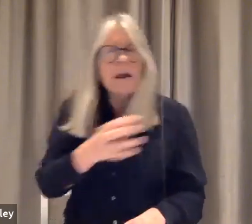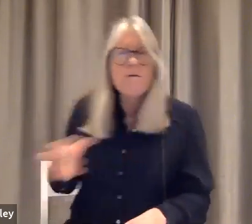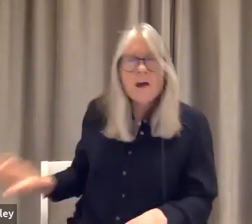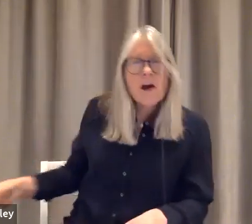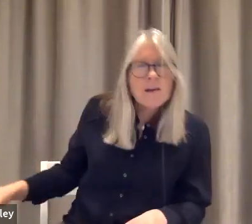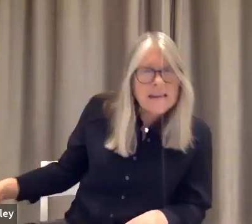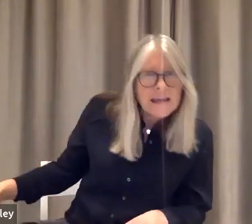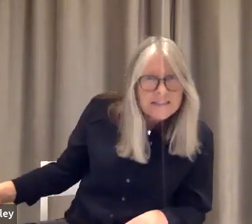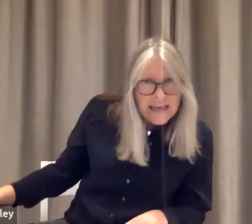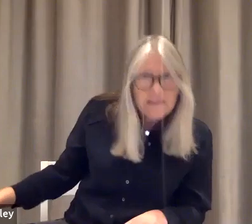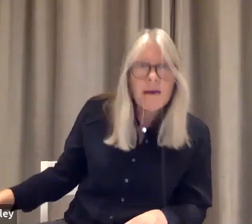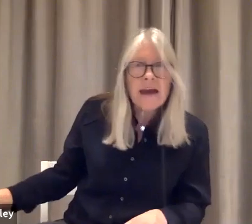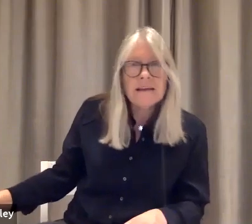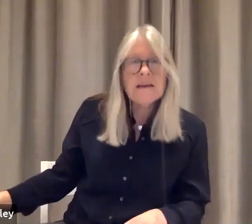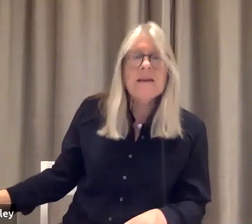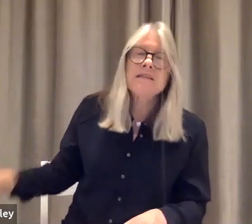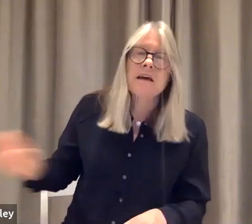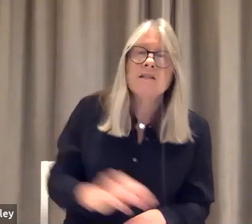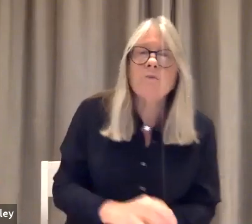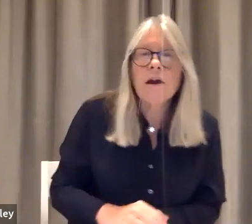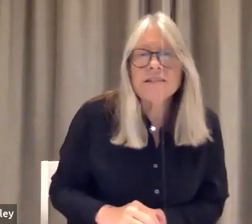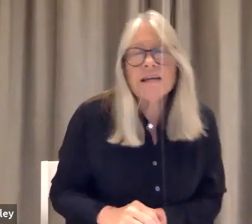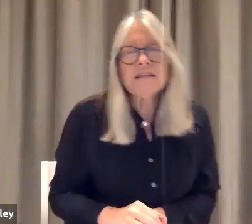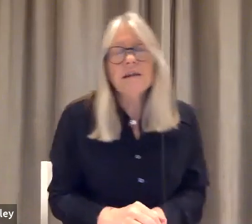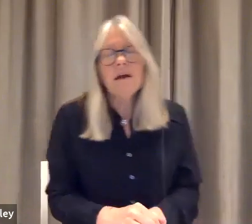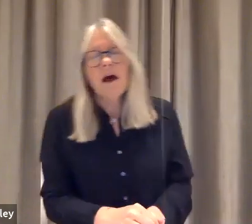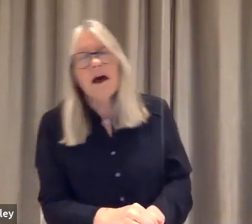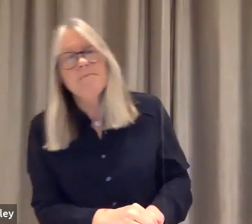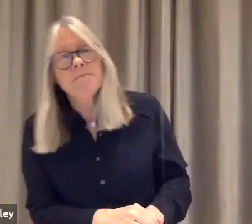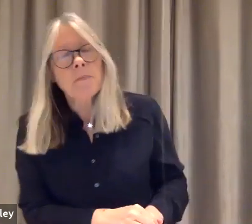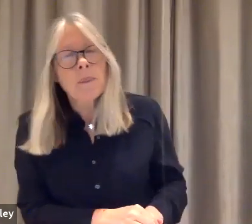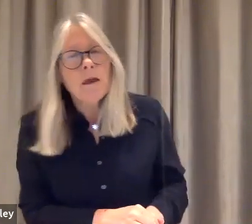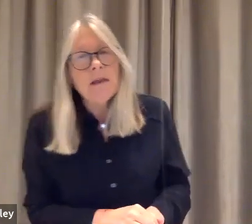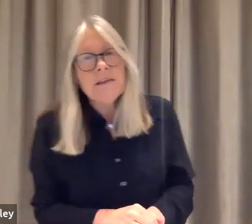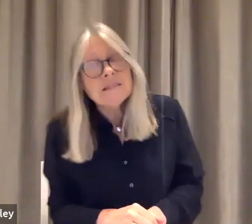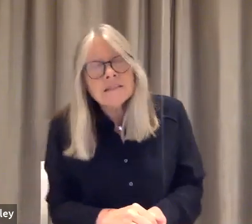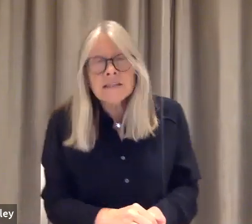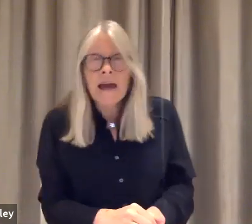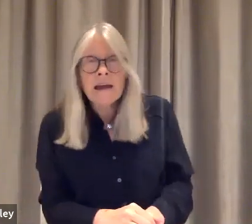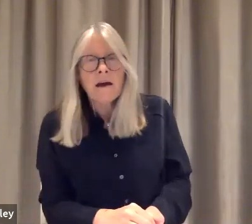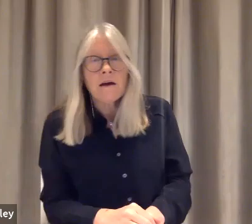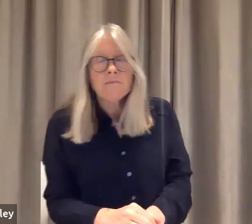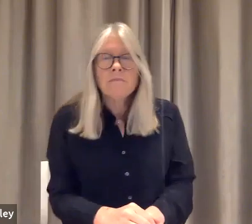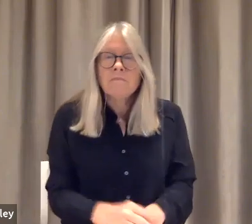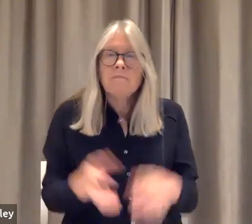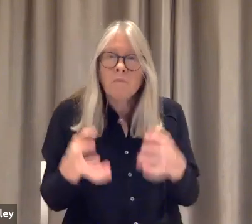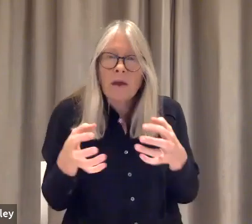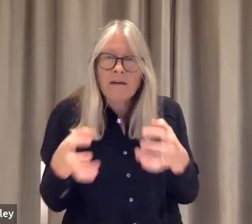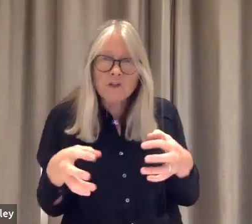over and you hurt your knee, you take the pain sign to where it is. But in this instance, in anger, we have two